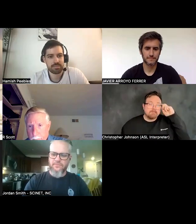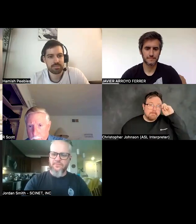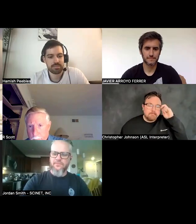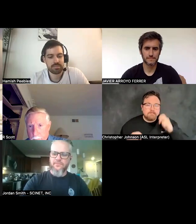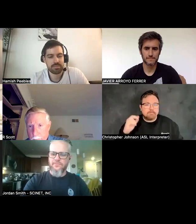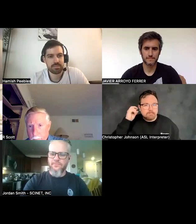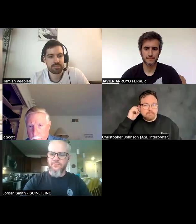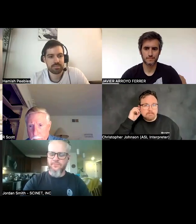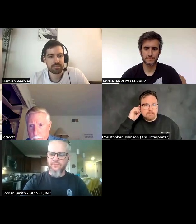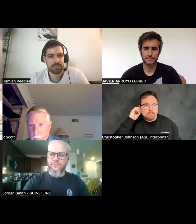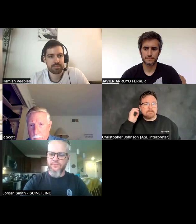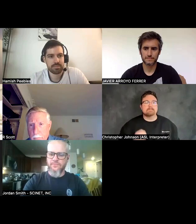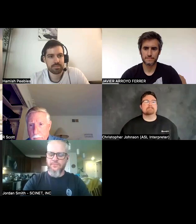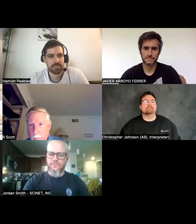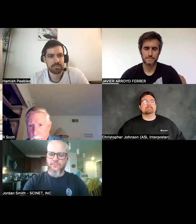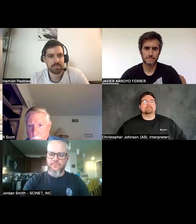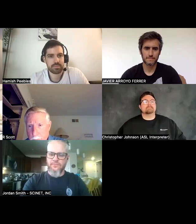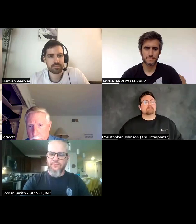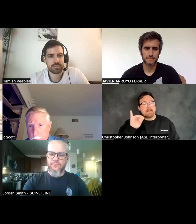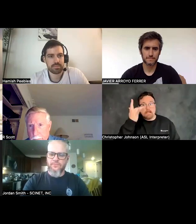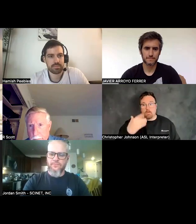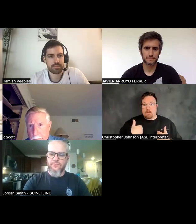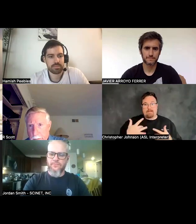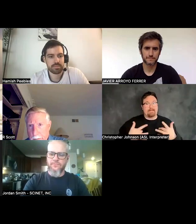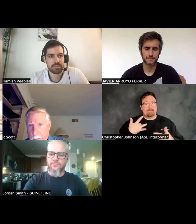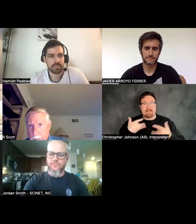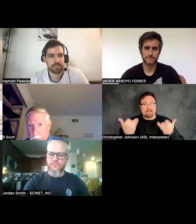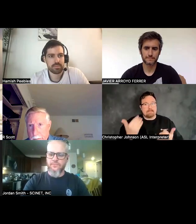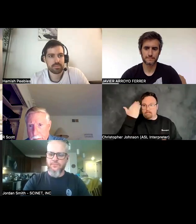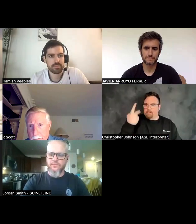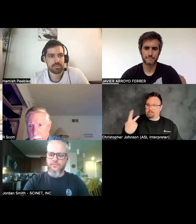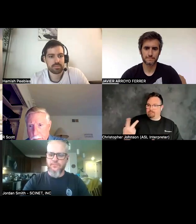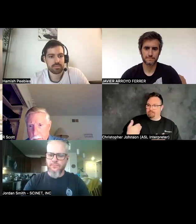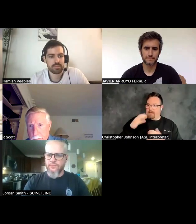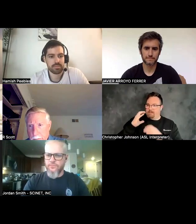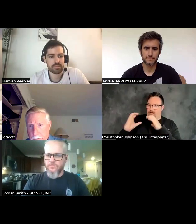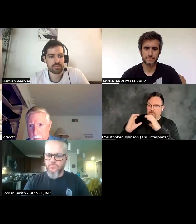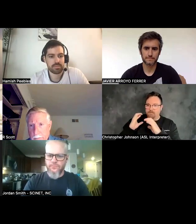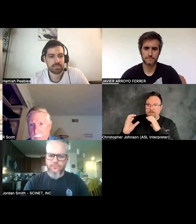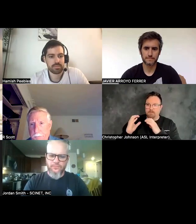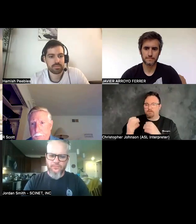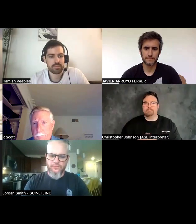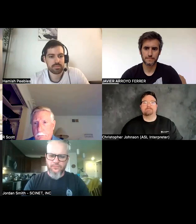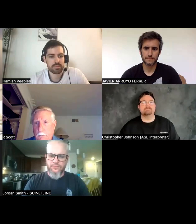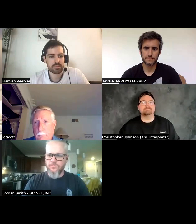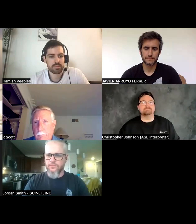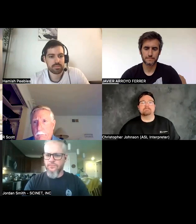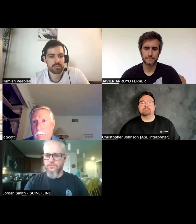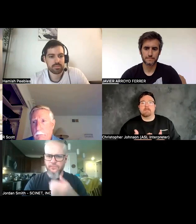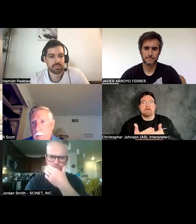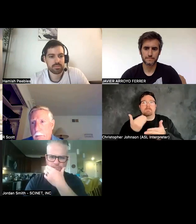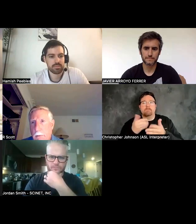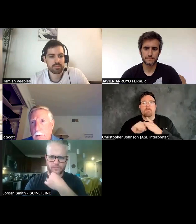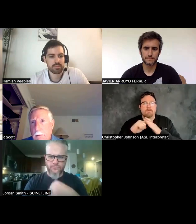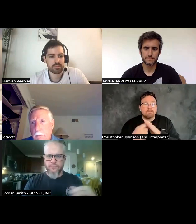that's how it is that we have this event today, because we have conversations. now, before we begin, just a reminder for all